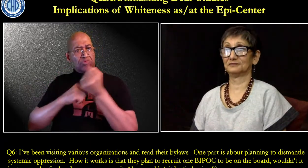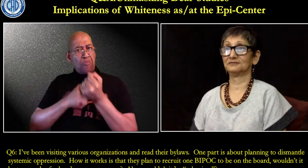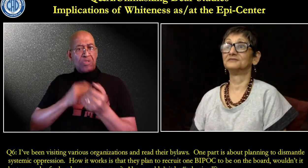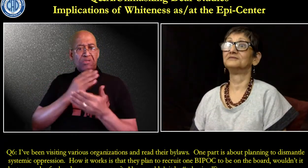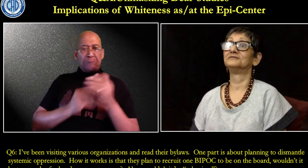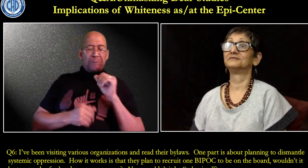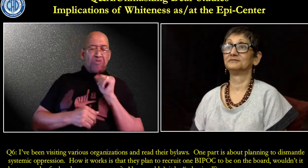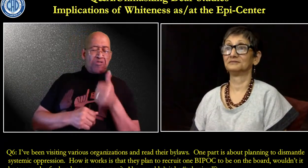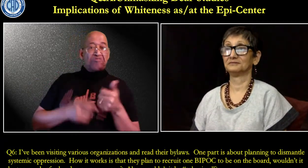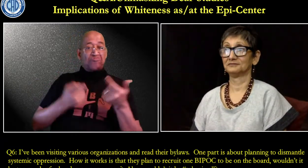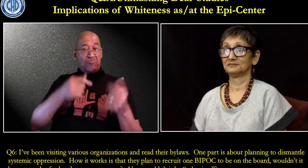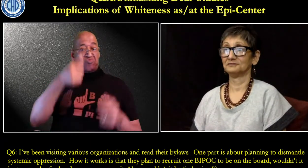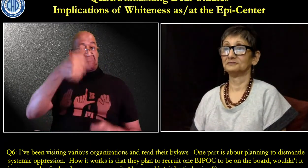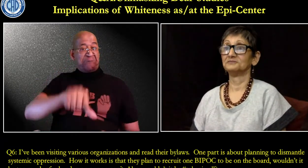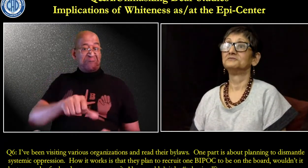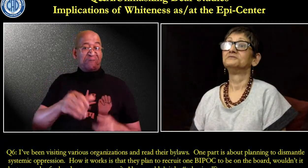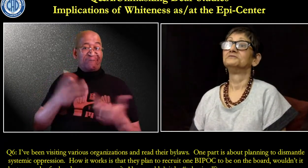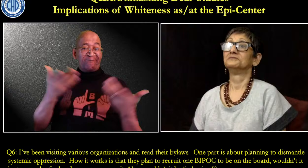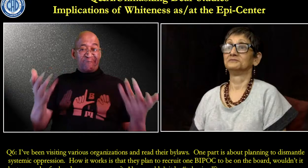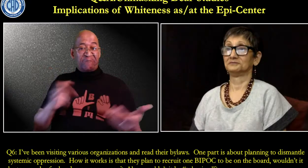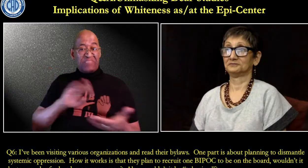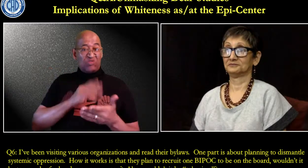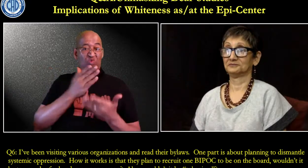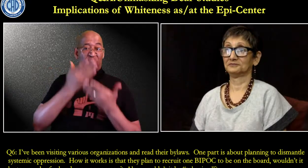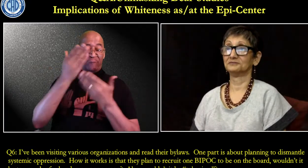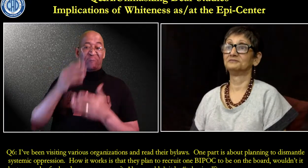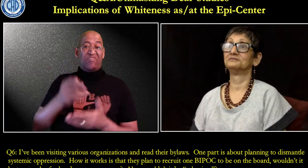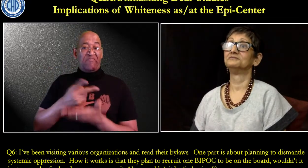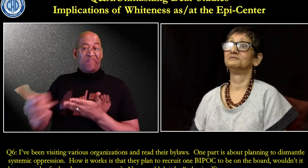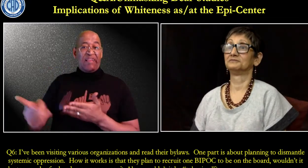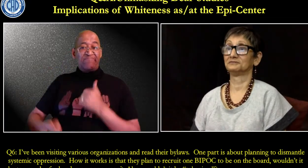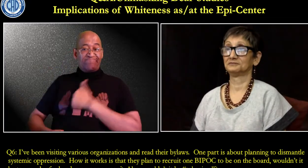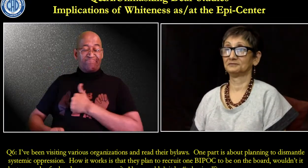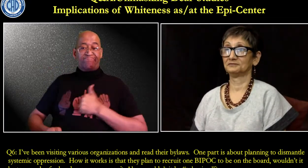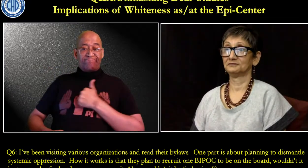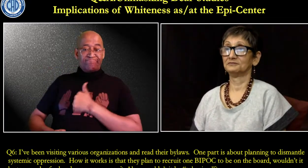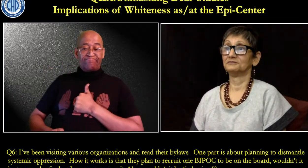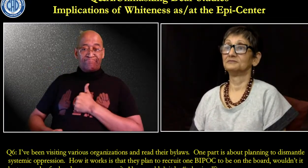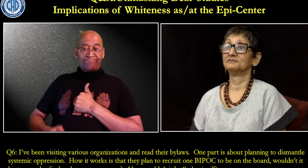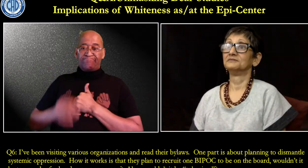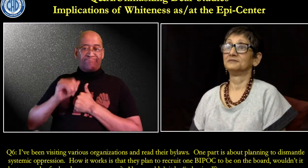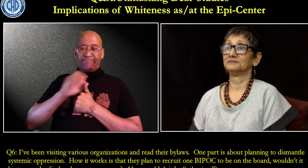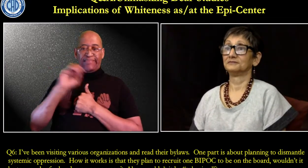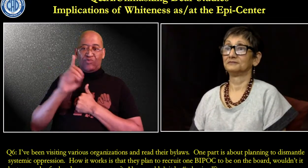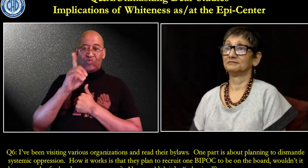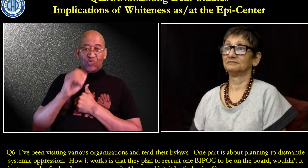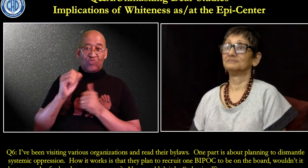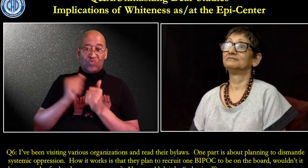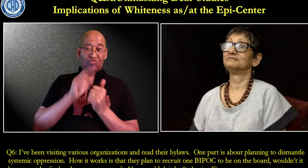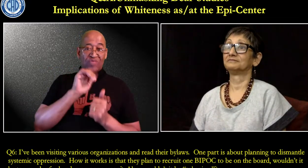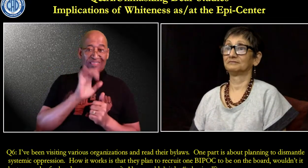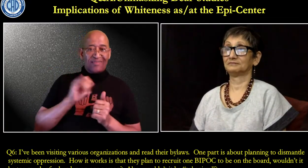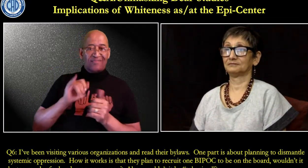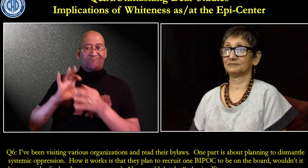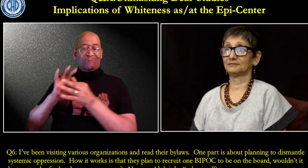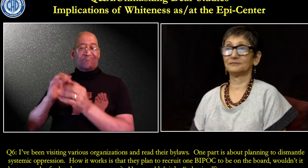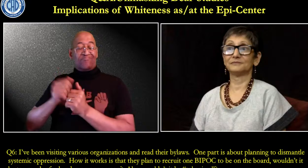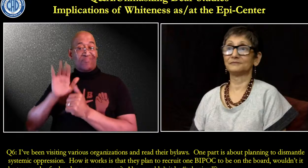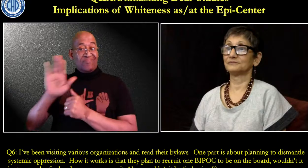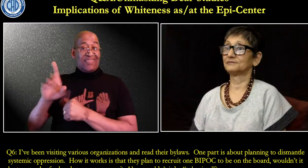It's a free country. We can all vote and support. But being denied for that, you know, that's not